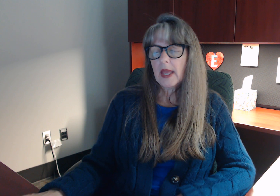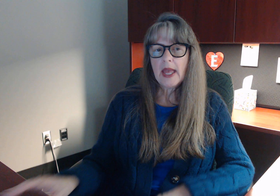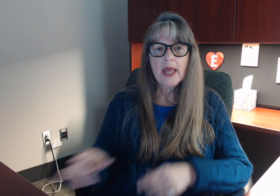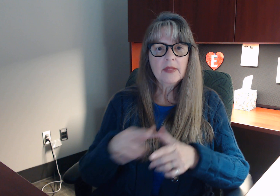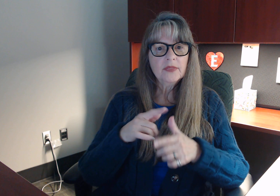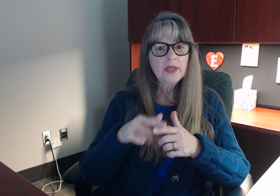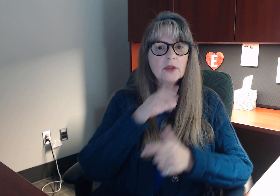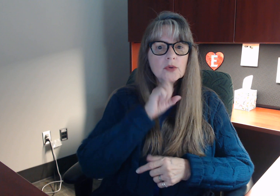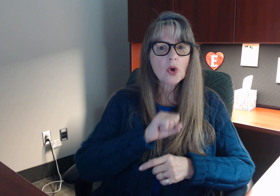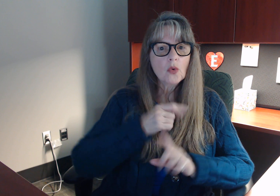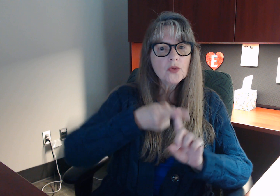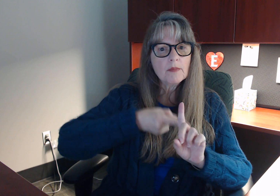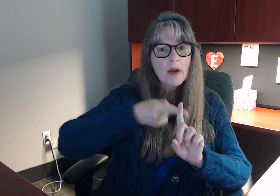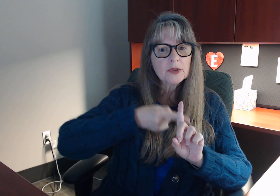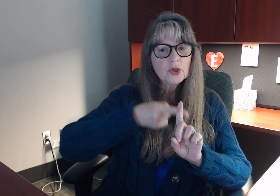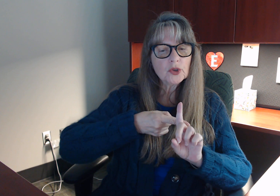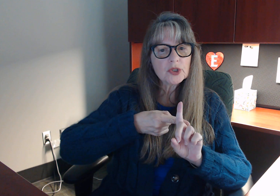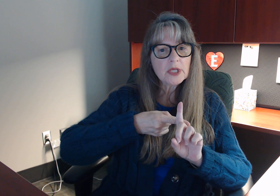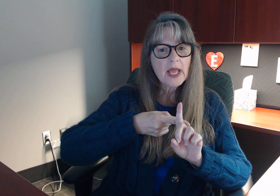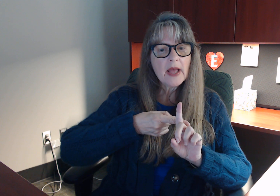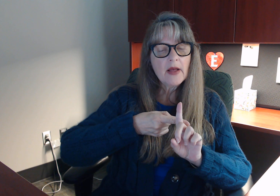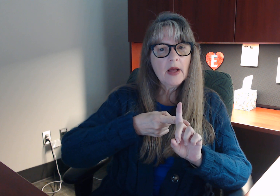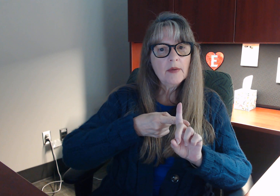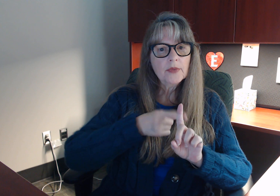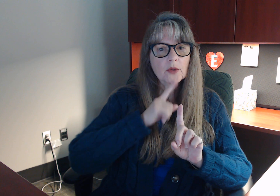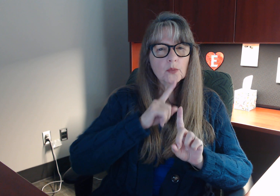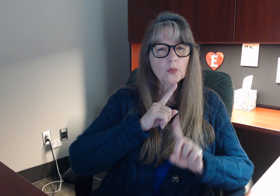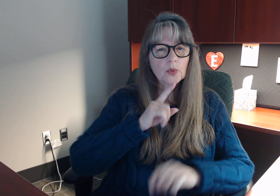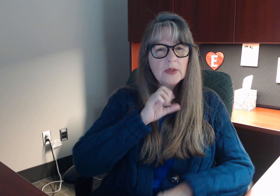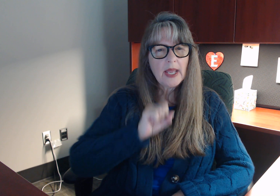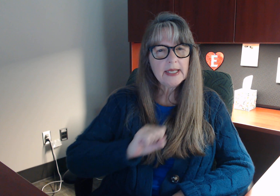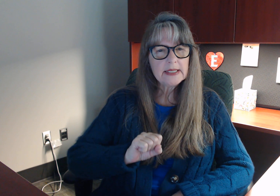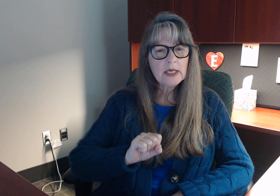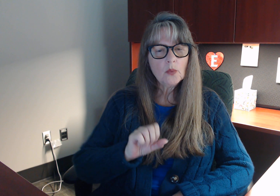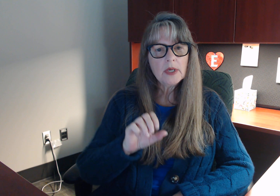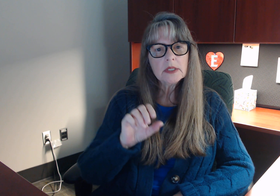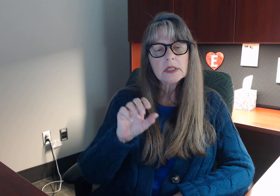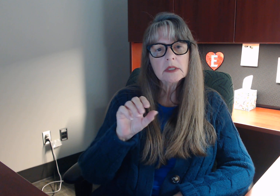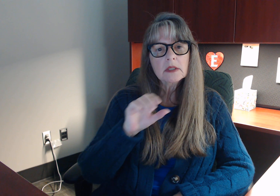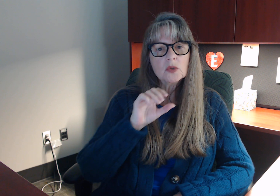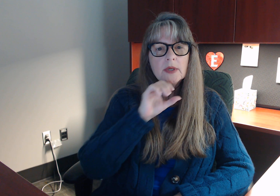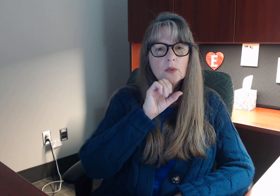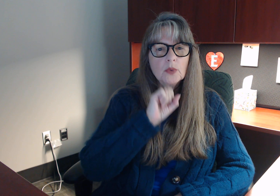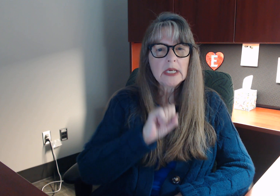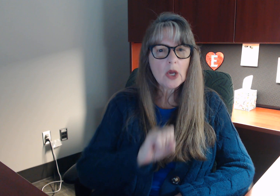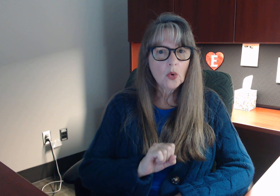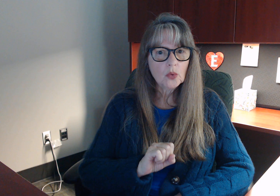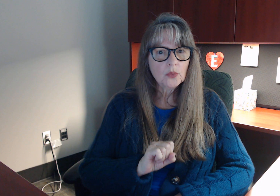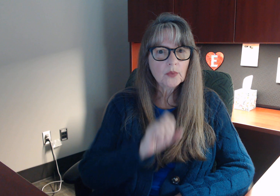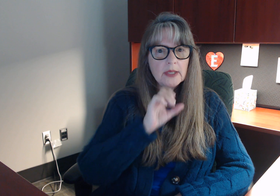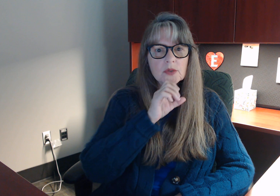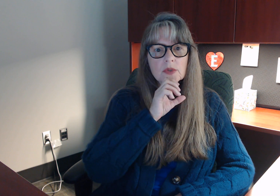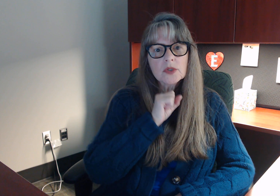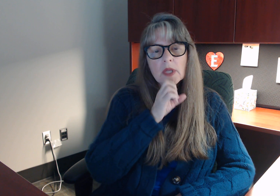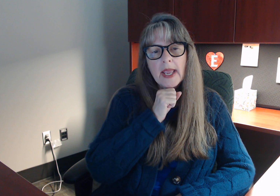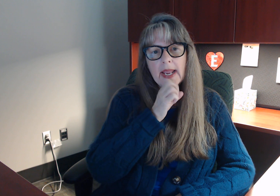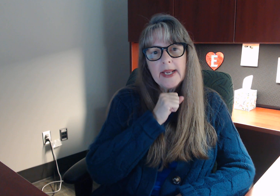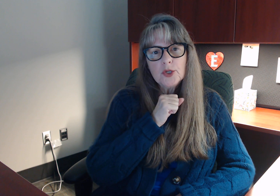And then those old thermometers, really the antique ones. So I did really old, right? So this is age